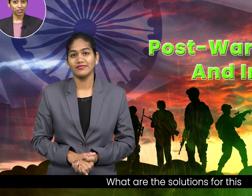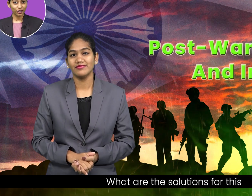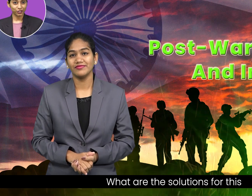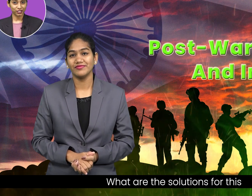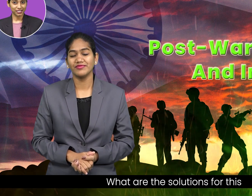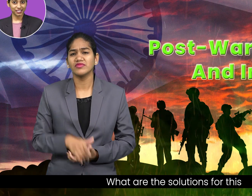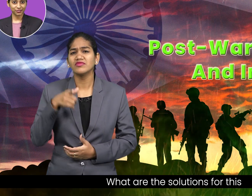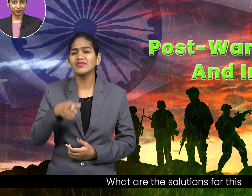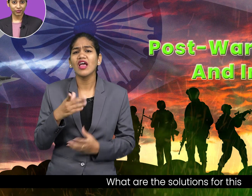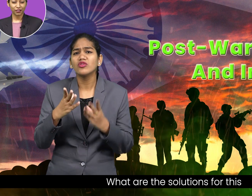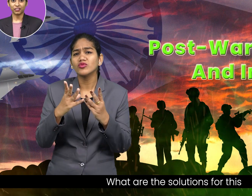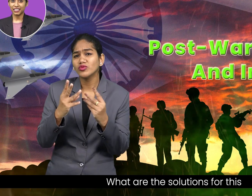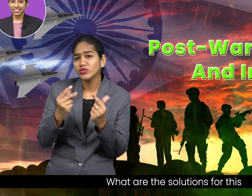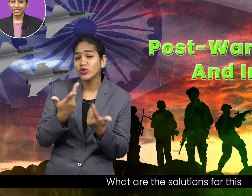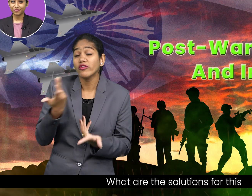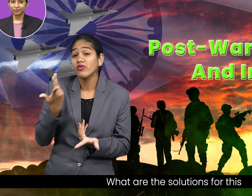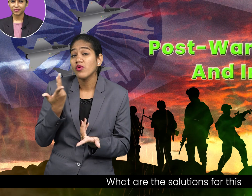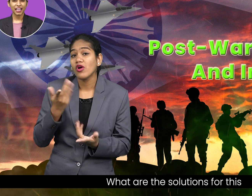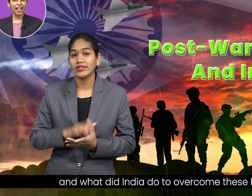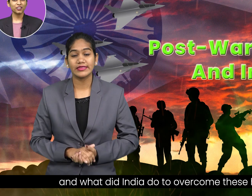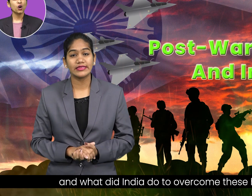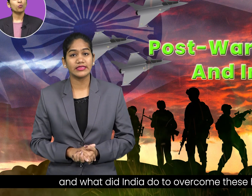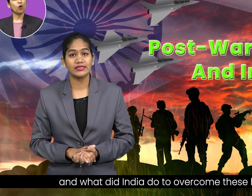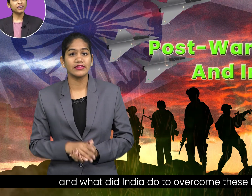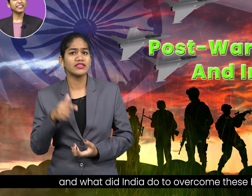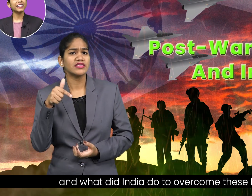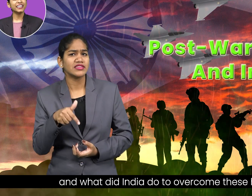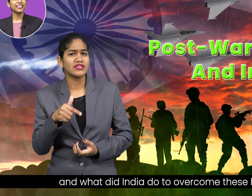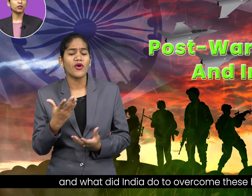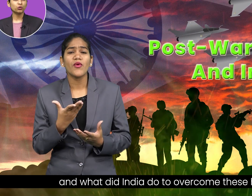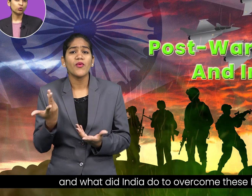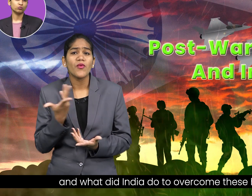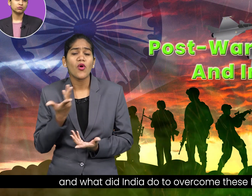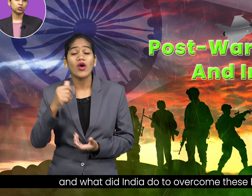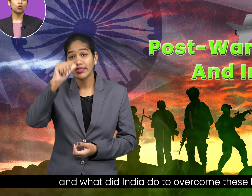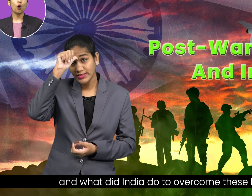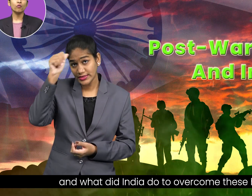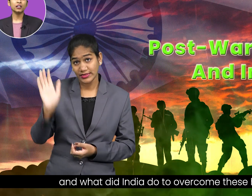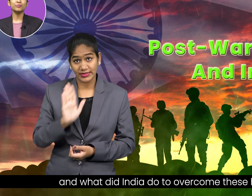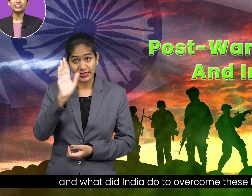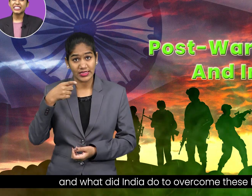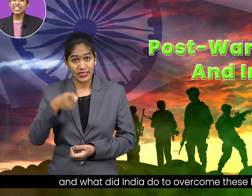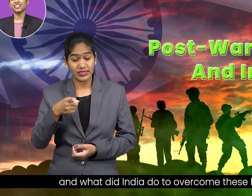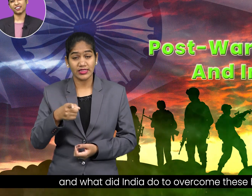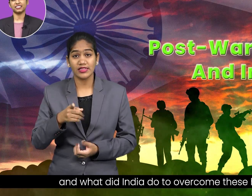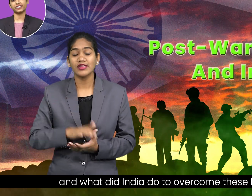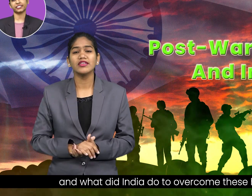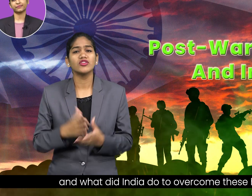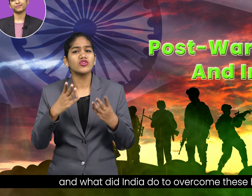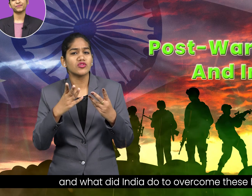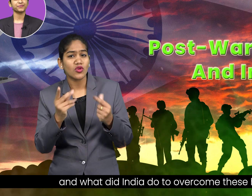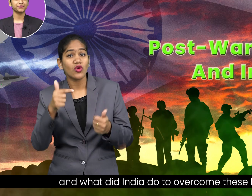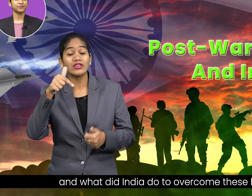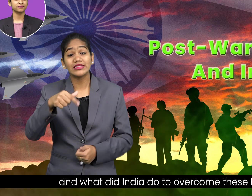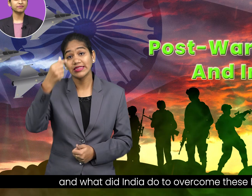What are the solutions for this and what did India do to overcome these hurdles?